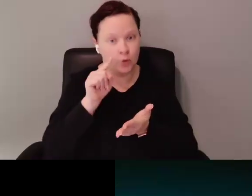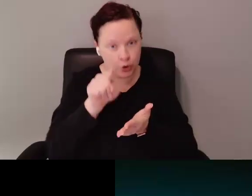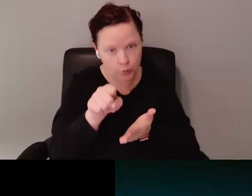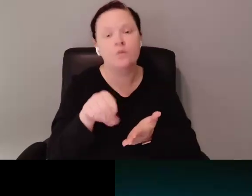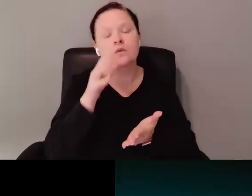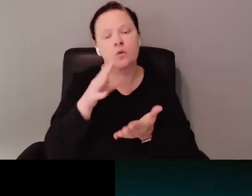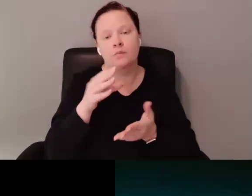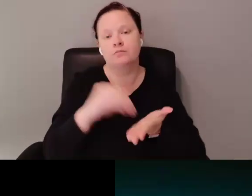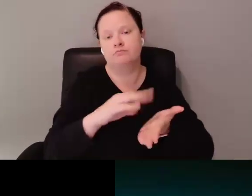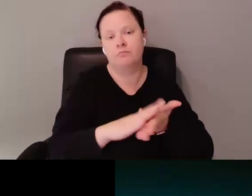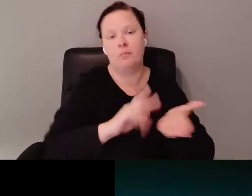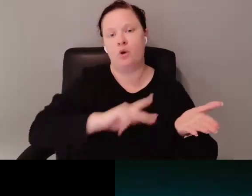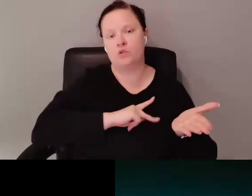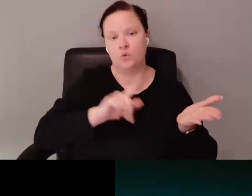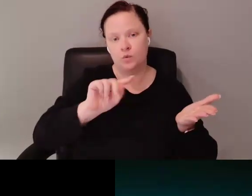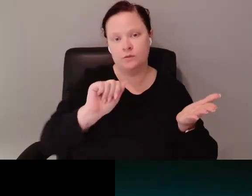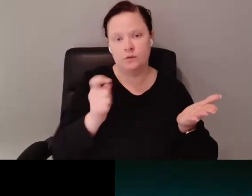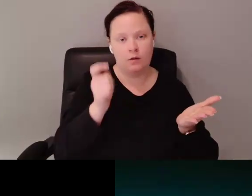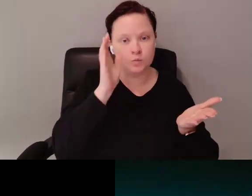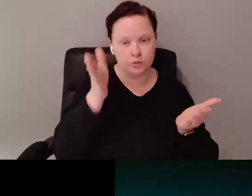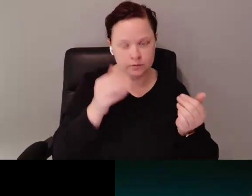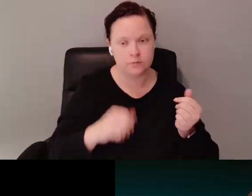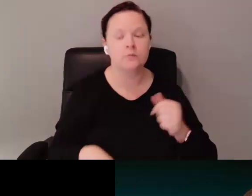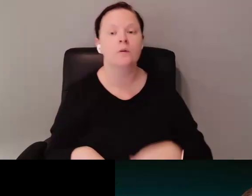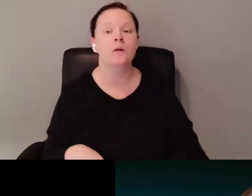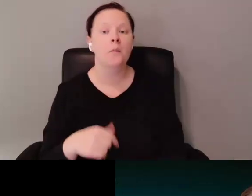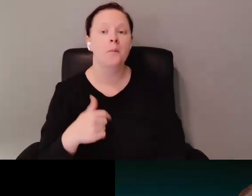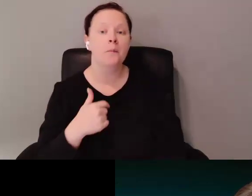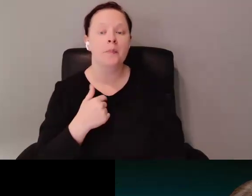on your personal taxes. So I have